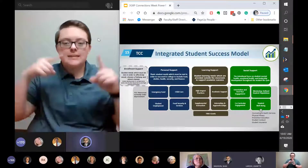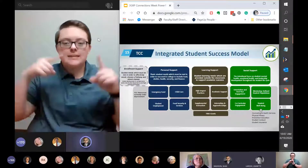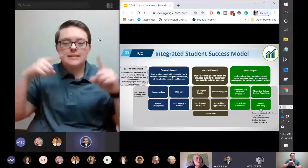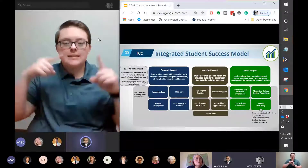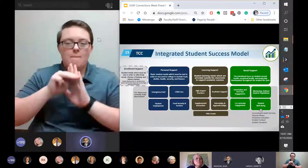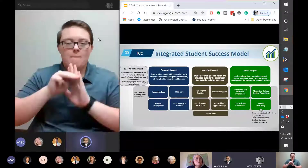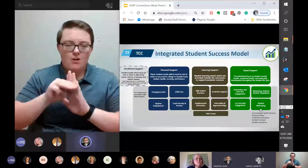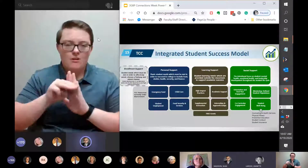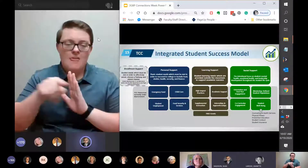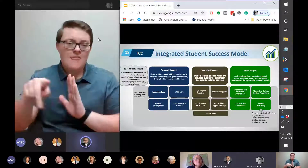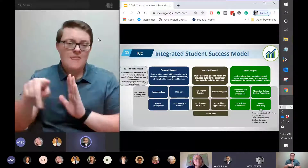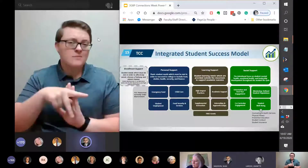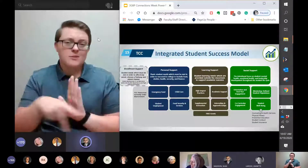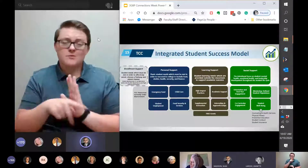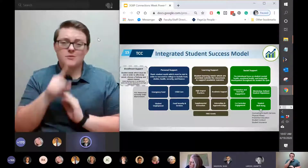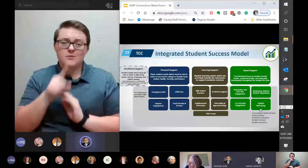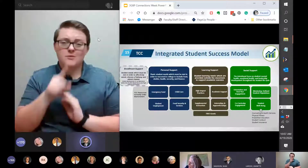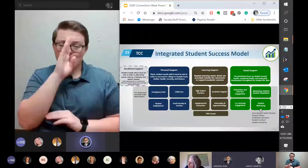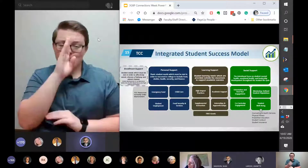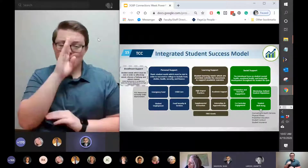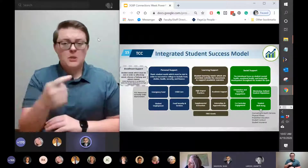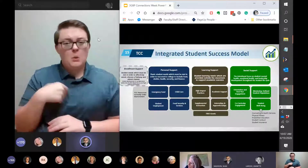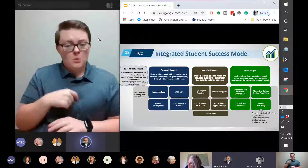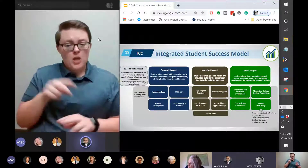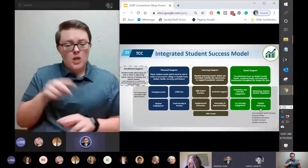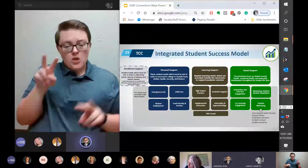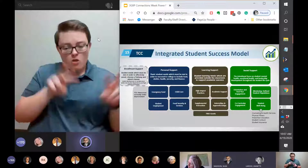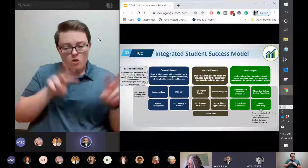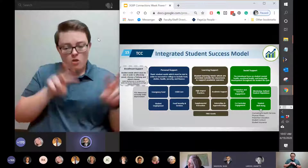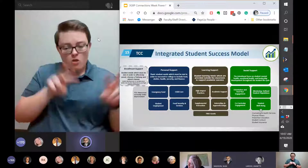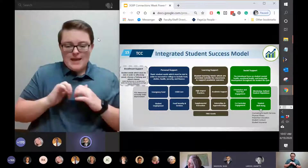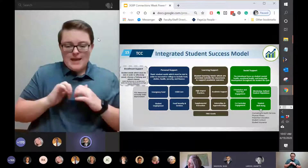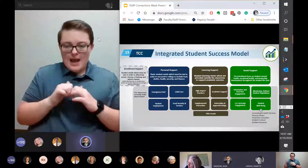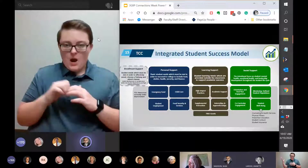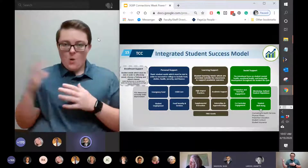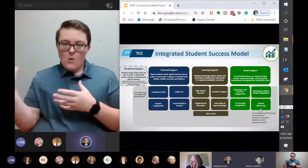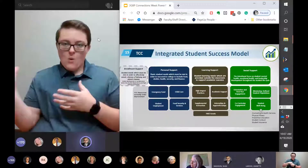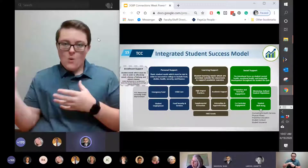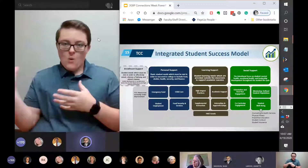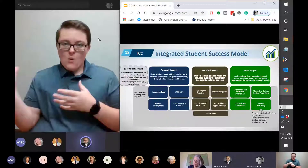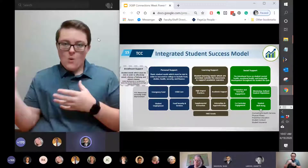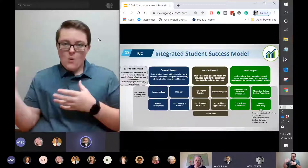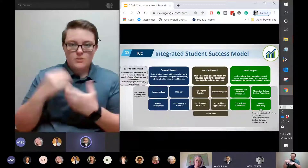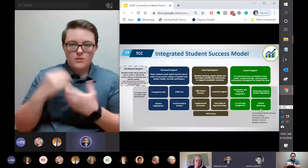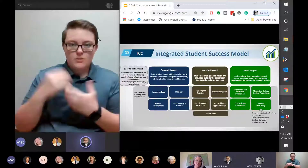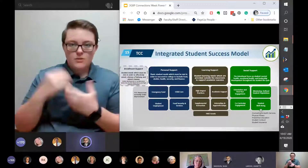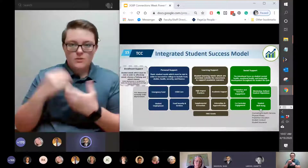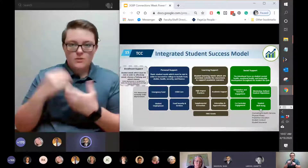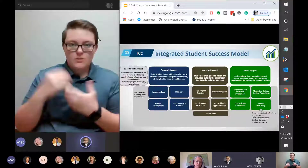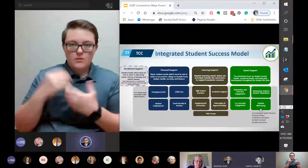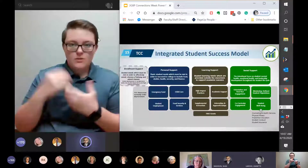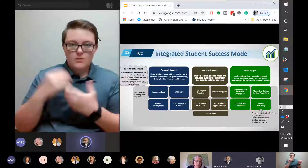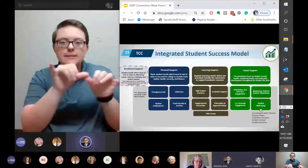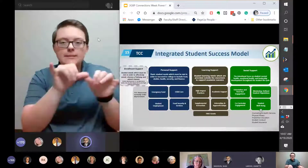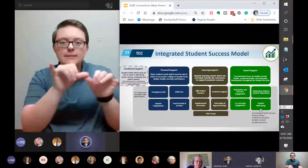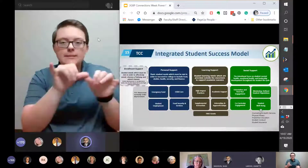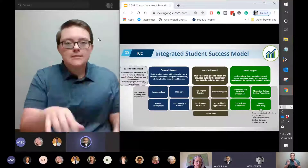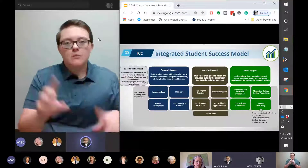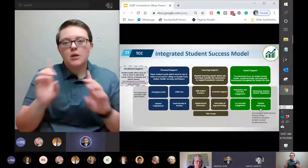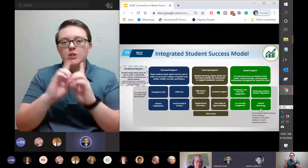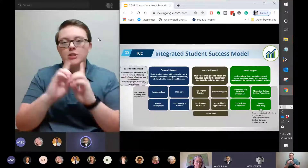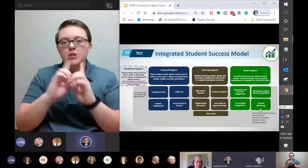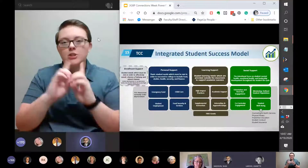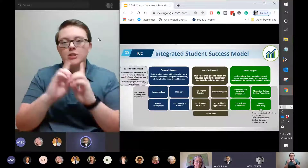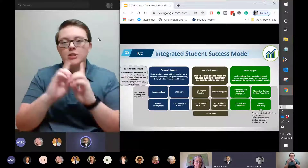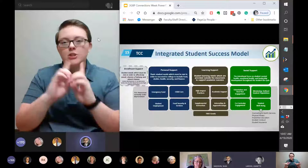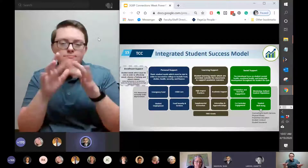It really is looking at how we are integrating various systems, departments, etc.,